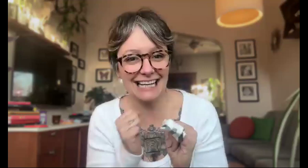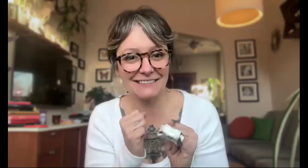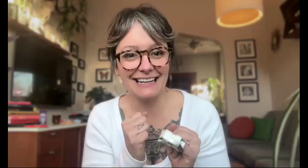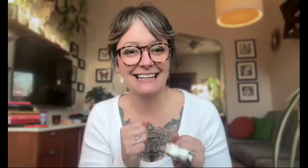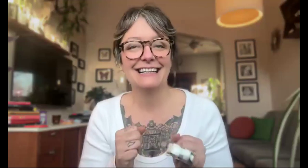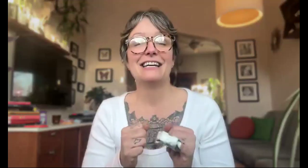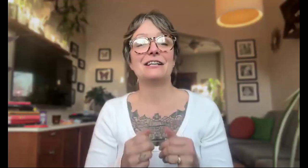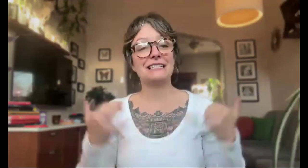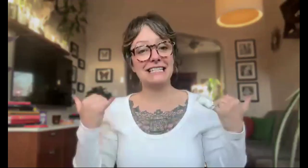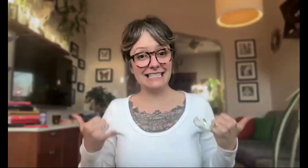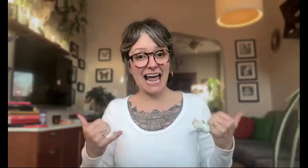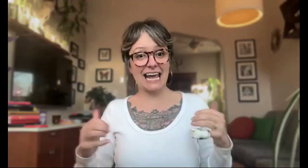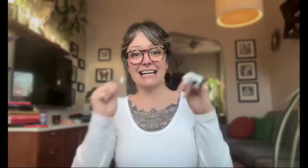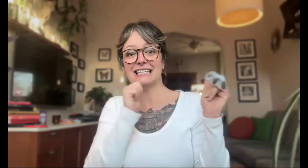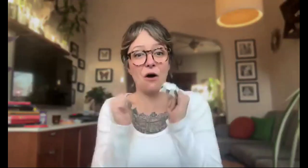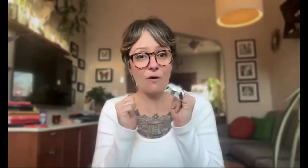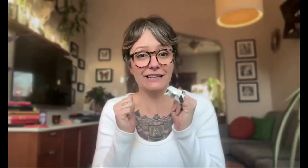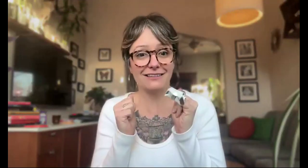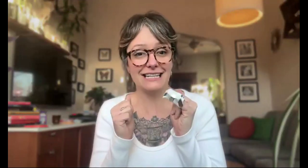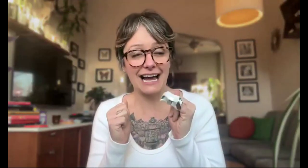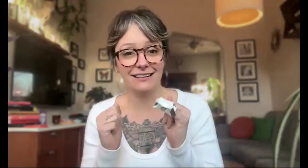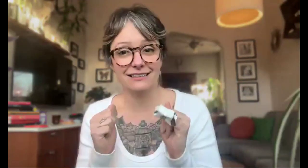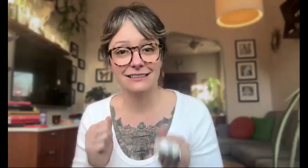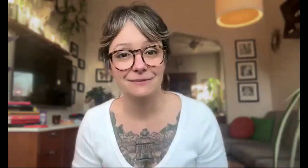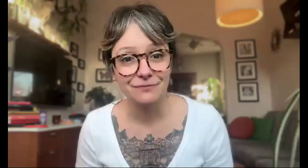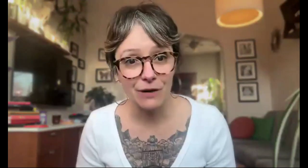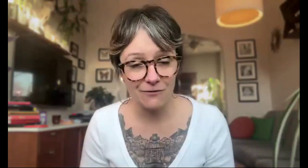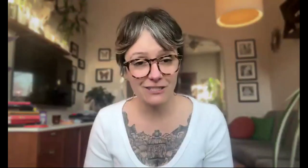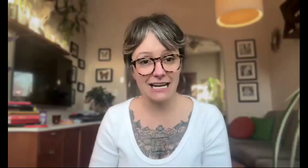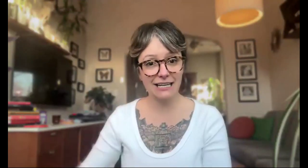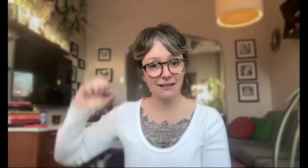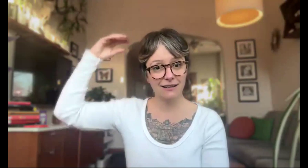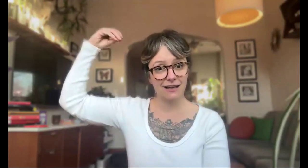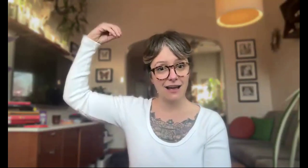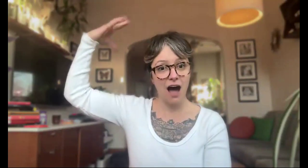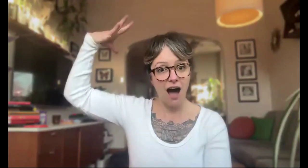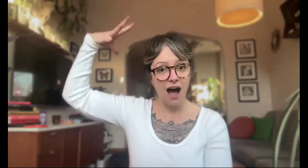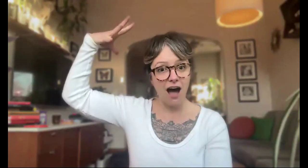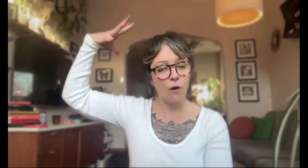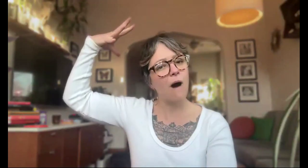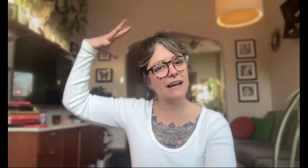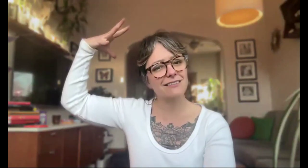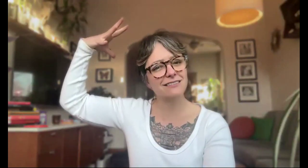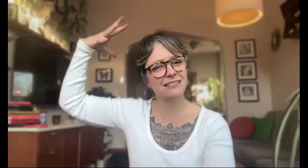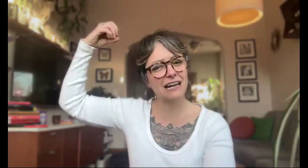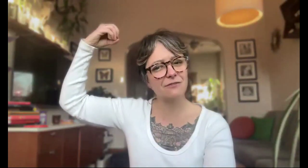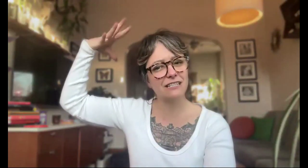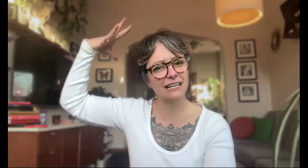exactly right. So today is cold outside. Ready for sunny? Why do you think this is a sign for sunny?